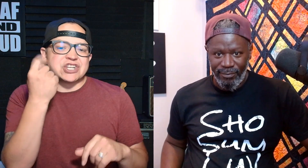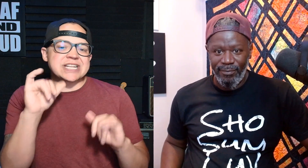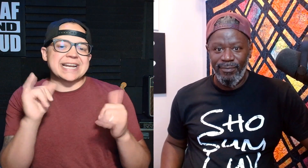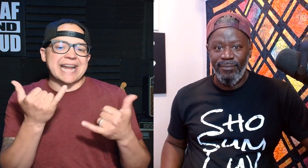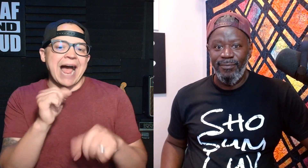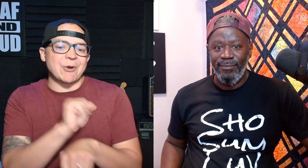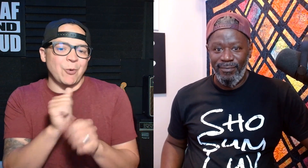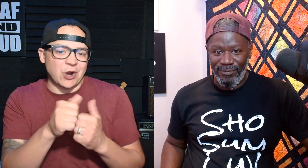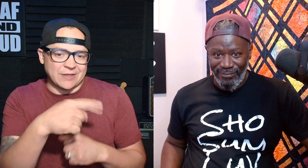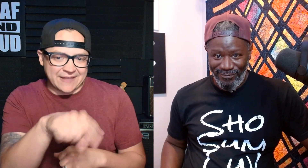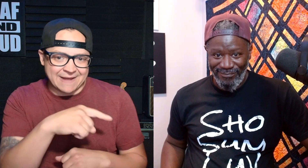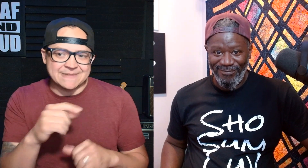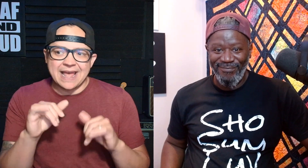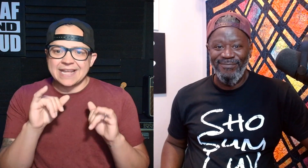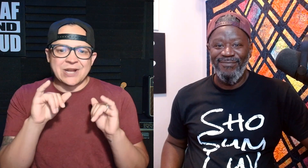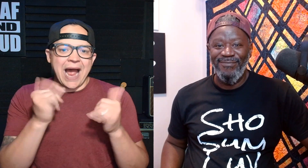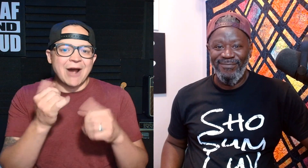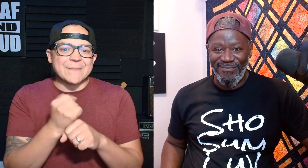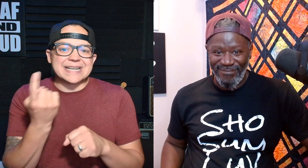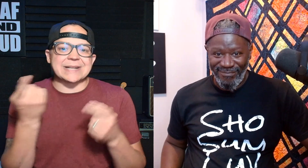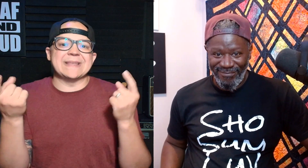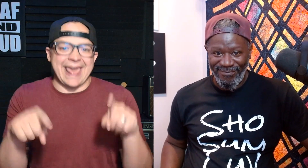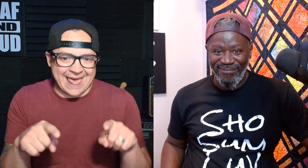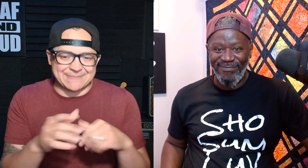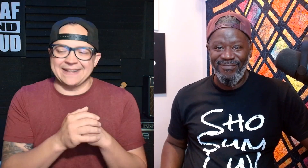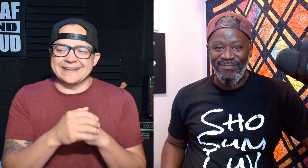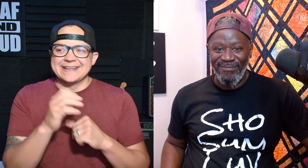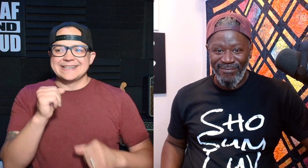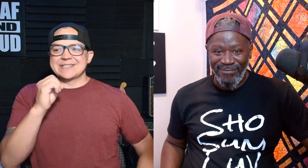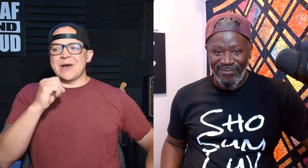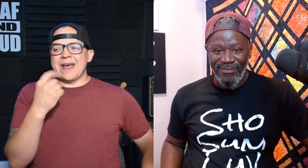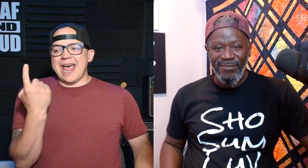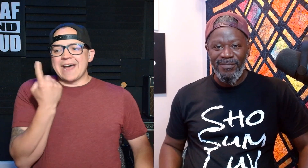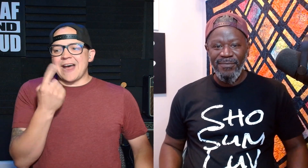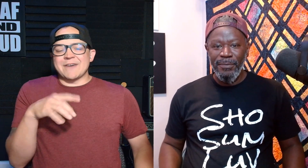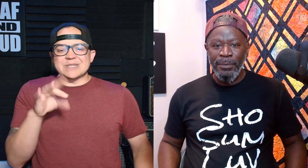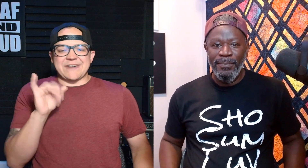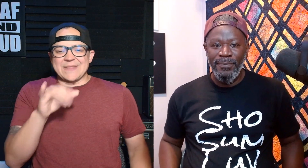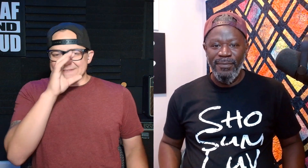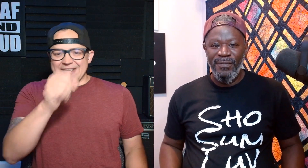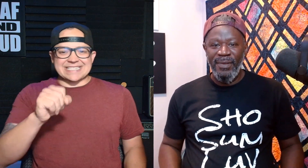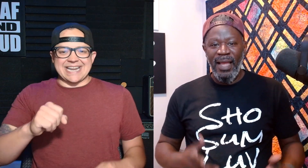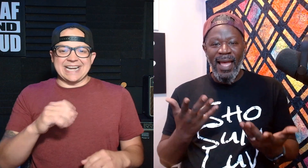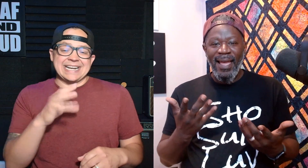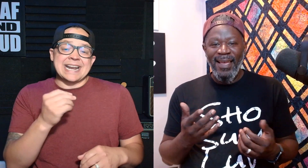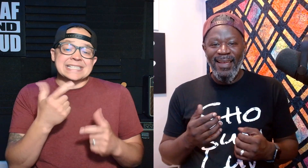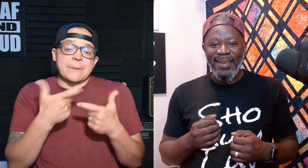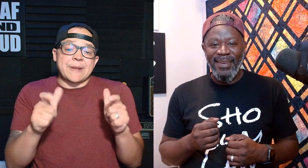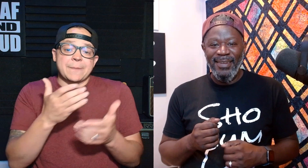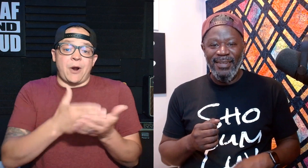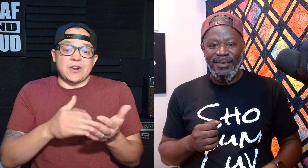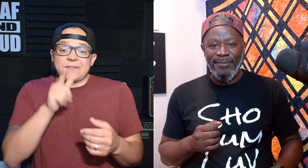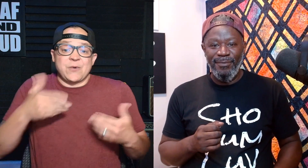You're understanding how to work with them, how to make something happen. So I've always found that fascinating. And